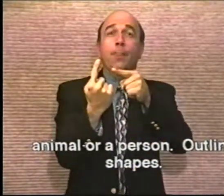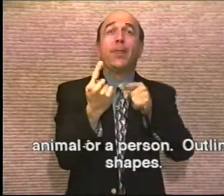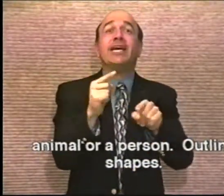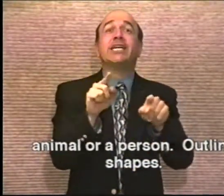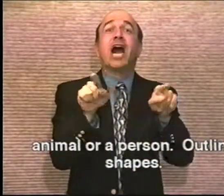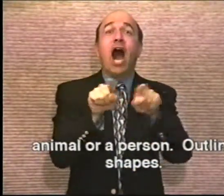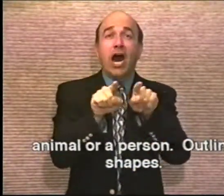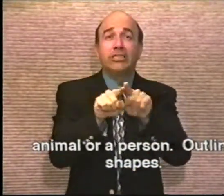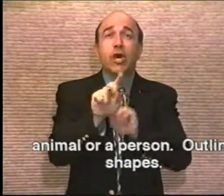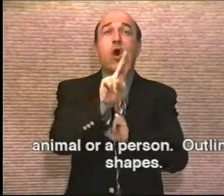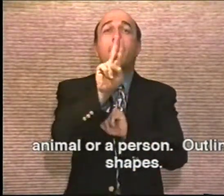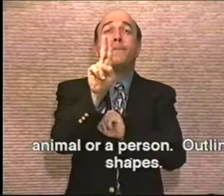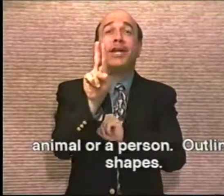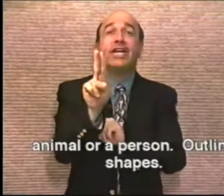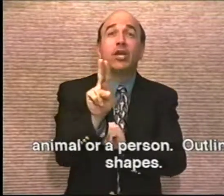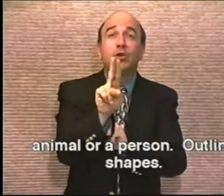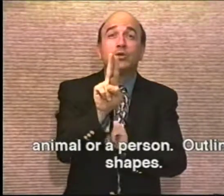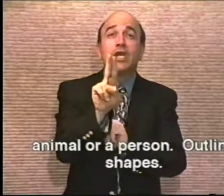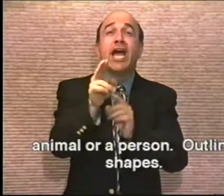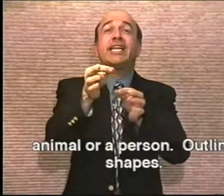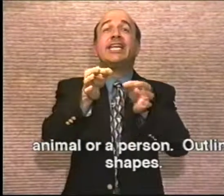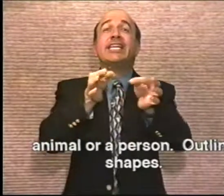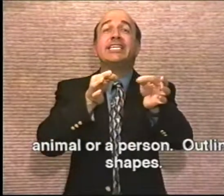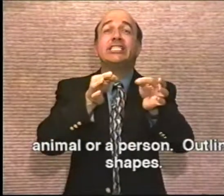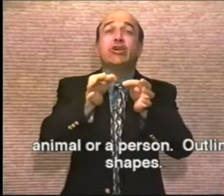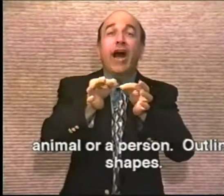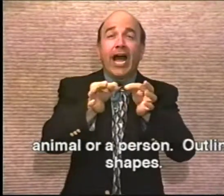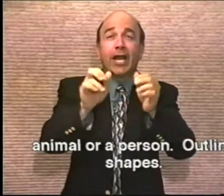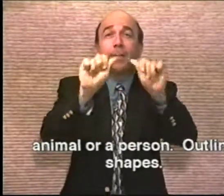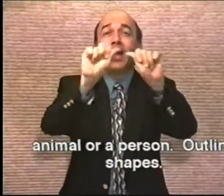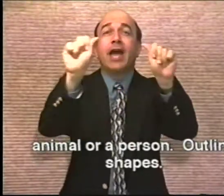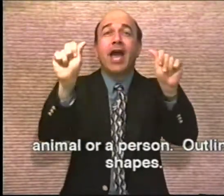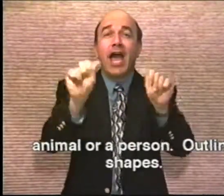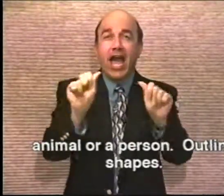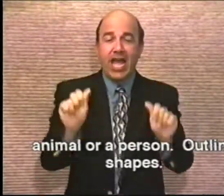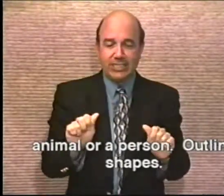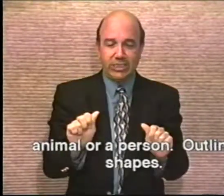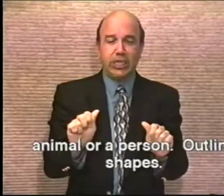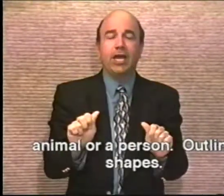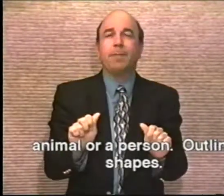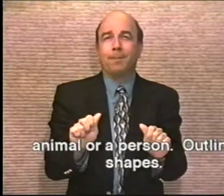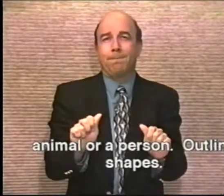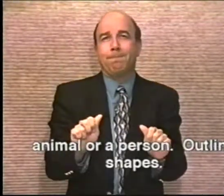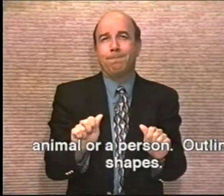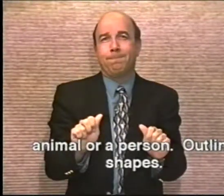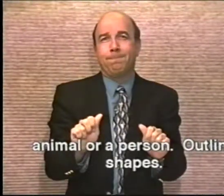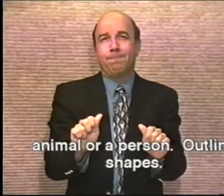They can also be used to describe a shape.